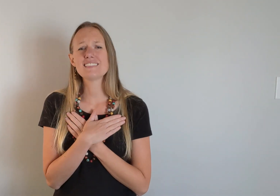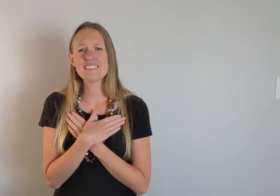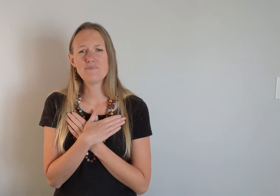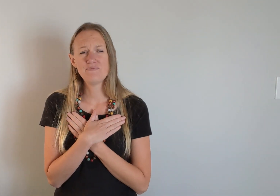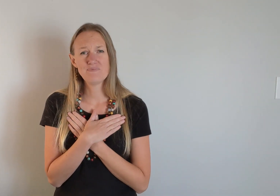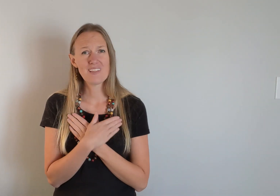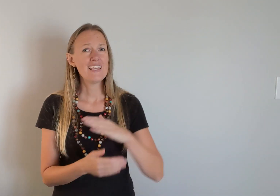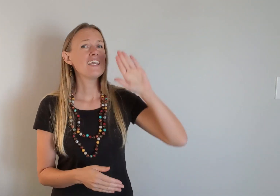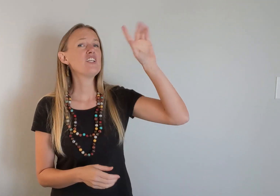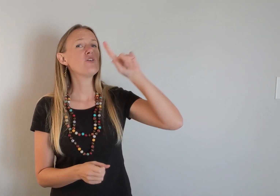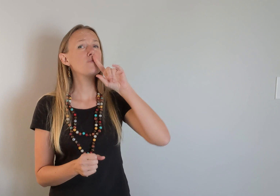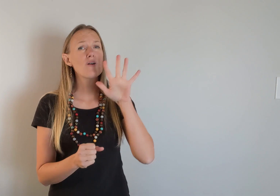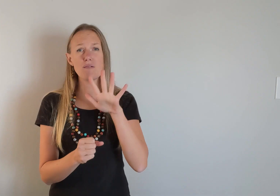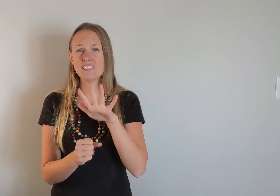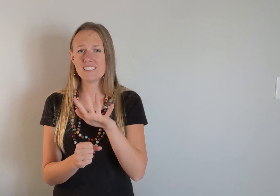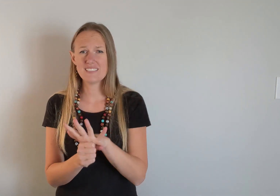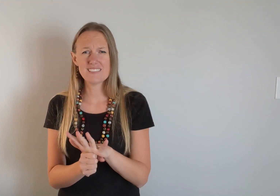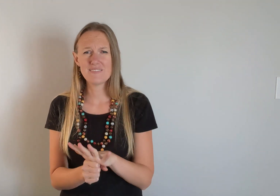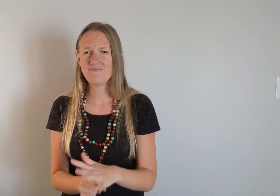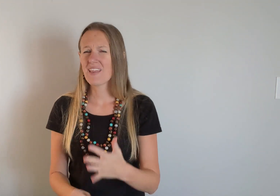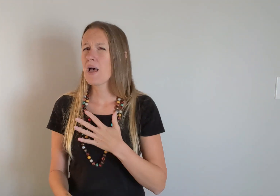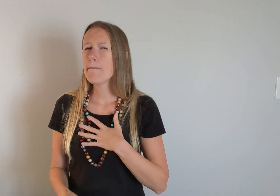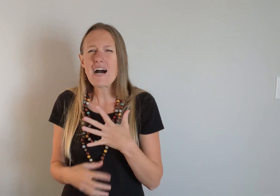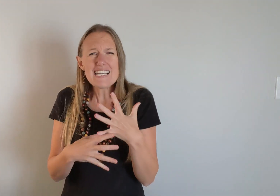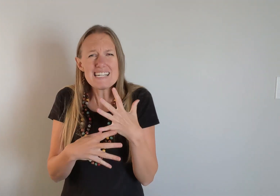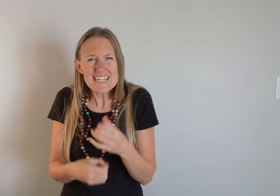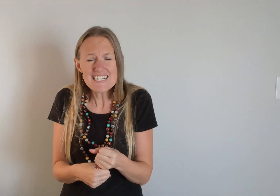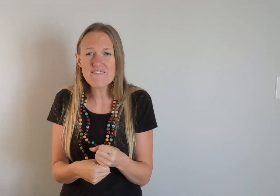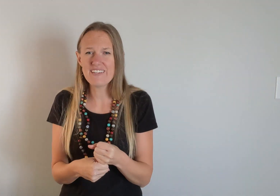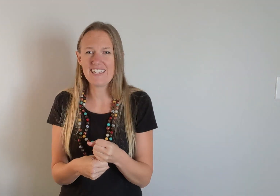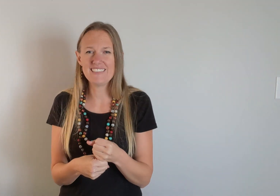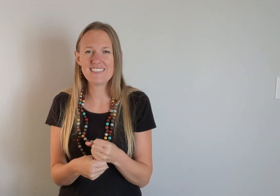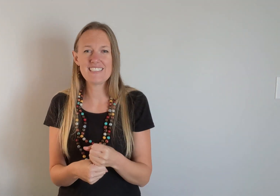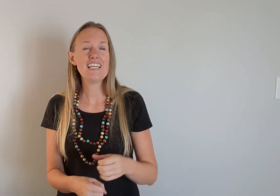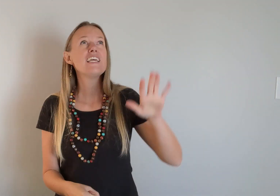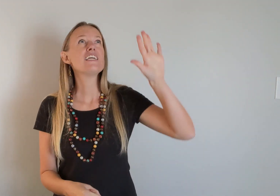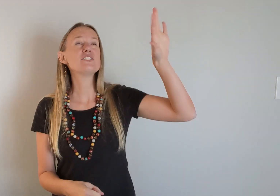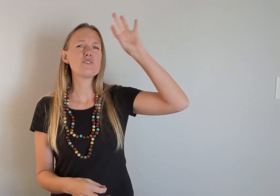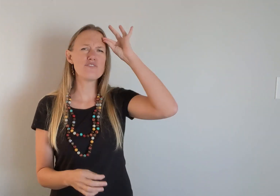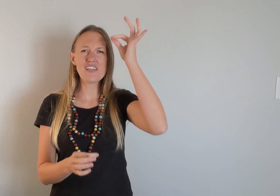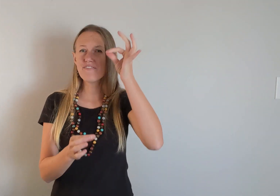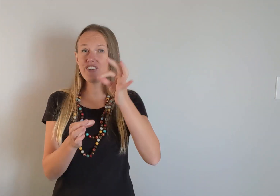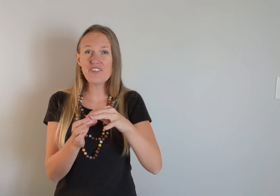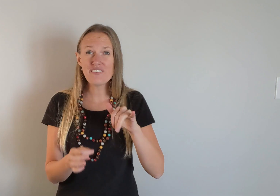rest in your promises. My confidence is your